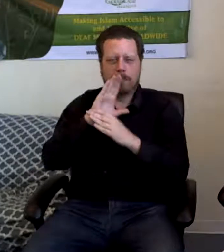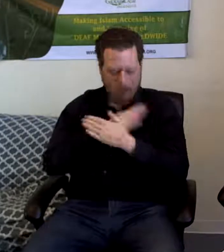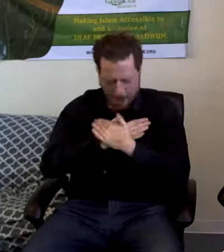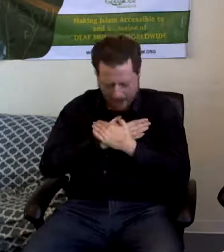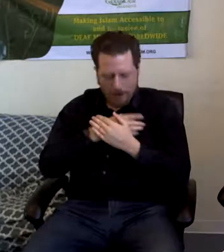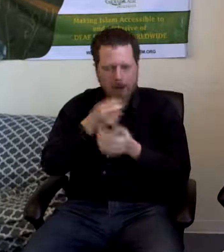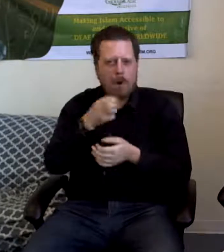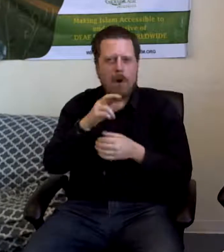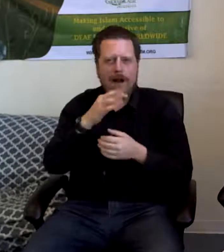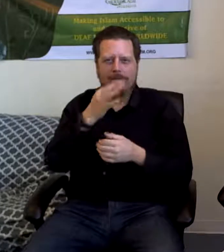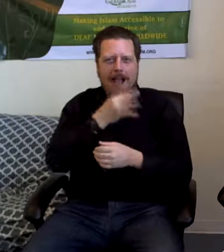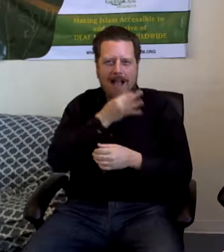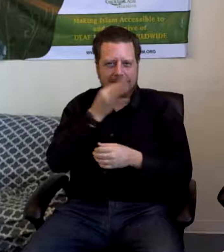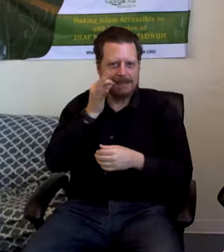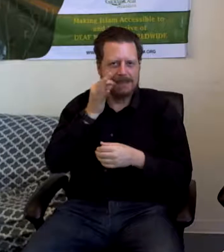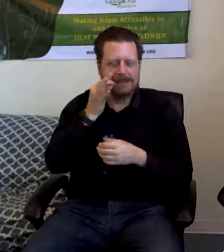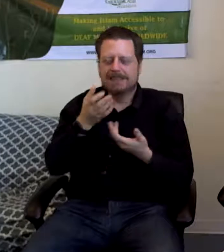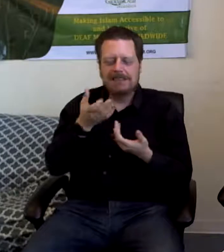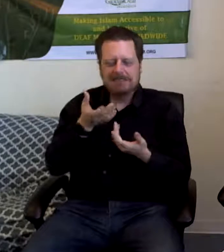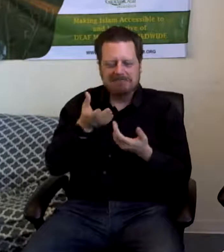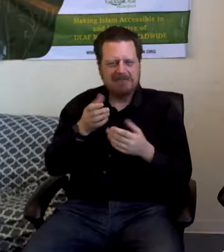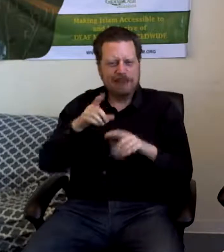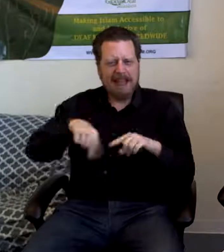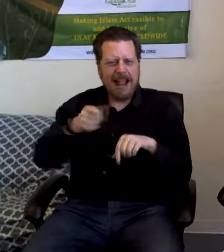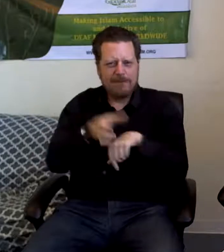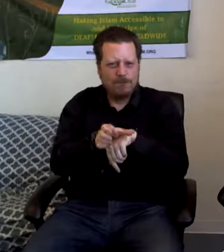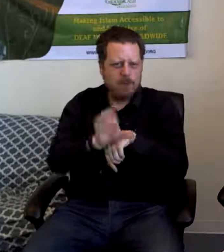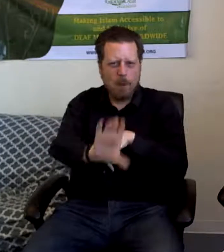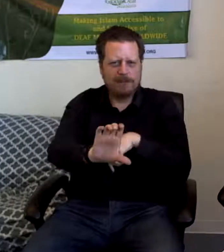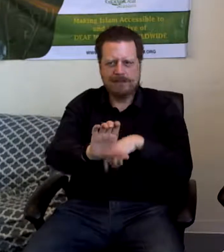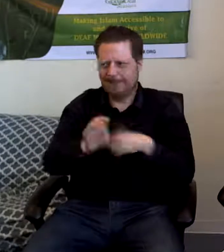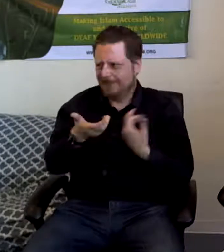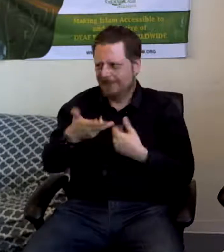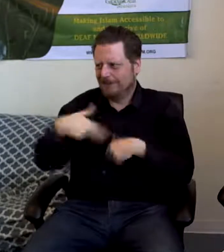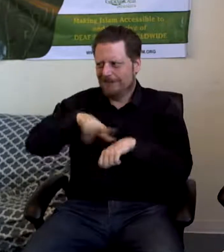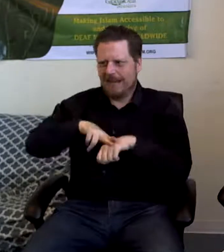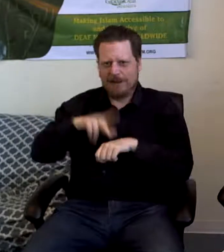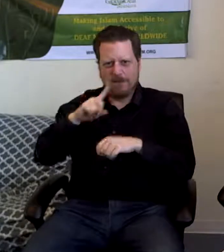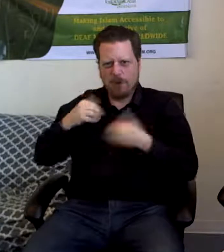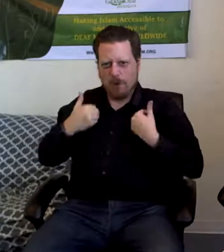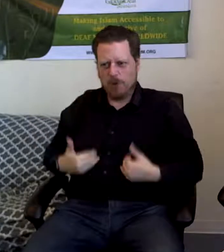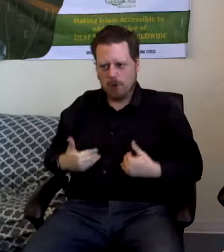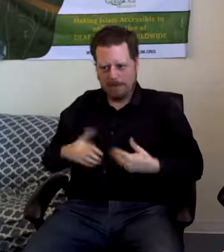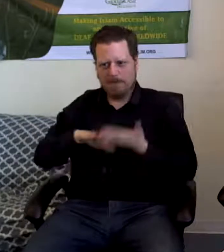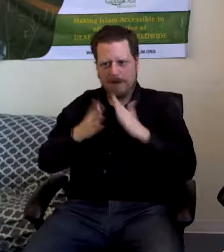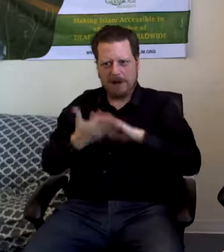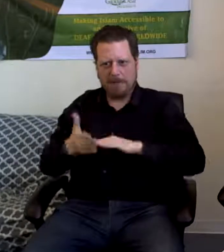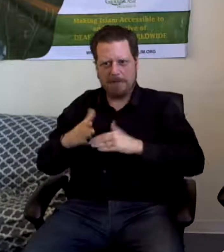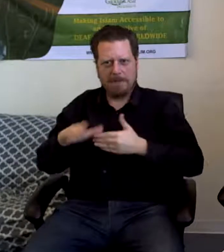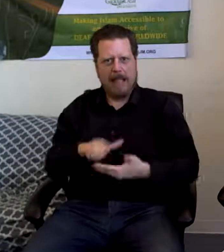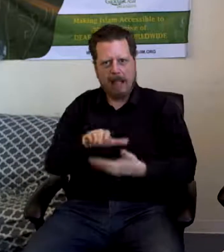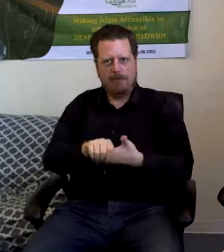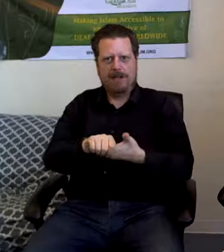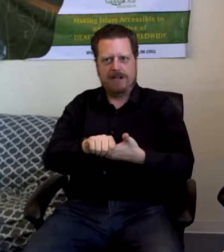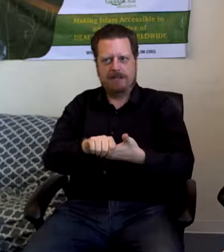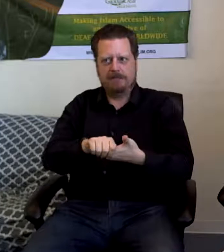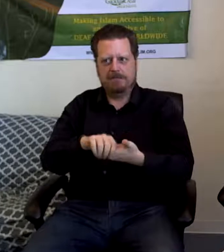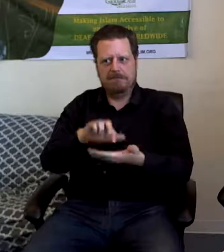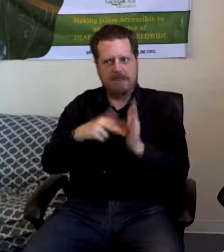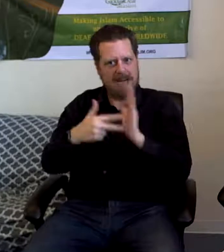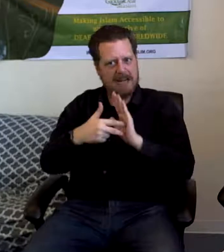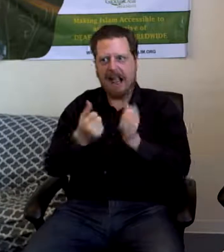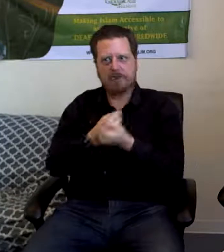fasting, it is just the nature of humans to get married. They say it is subject to everybody's